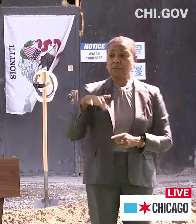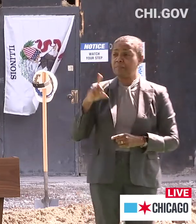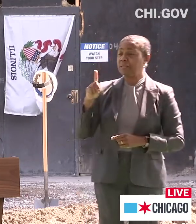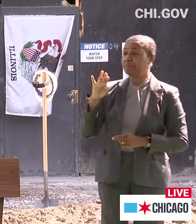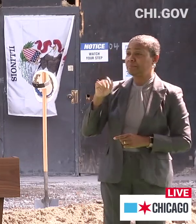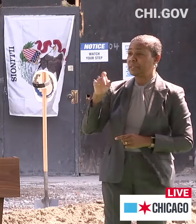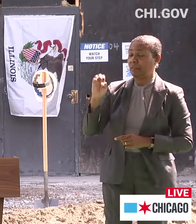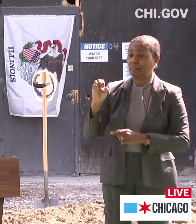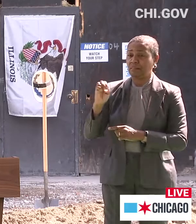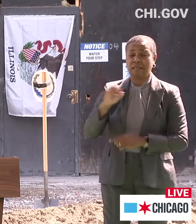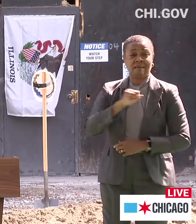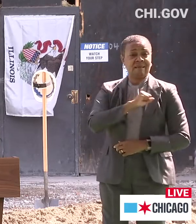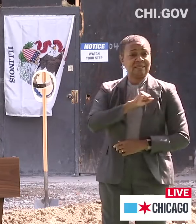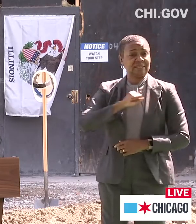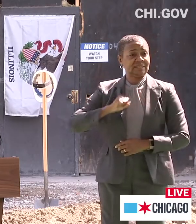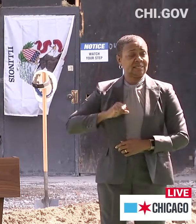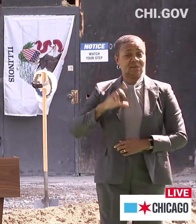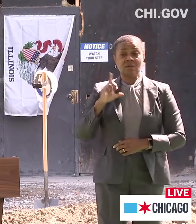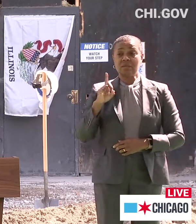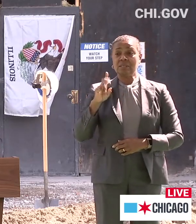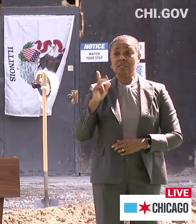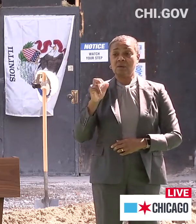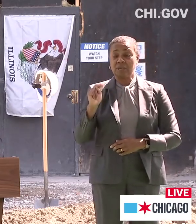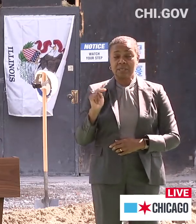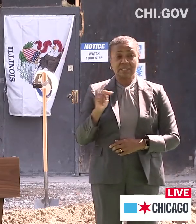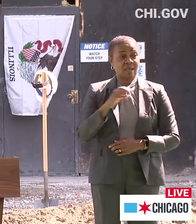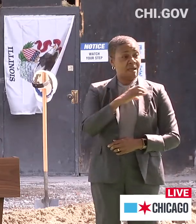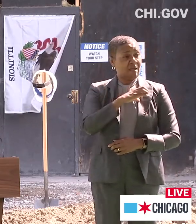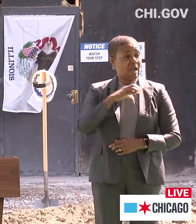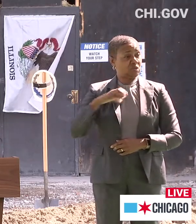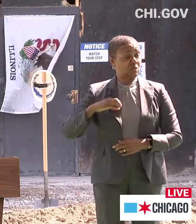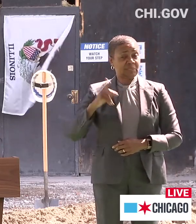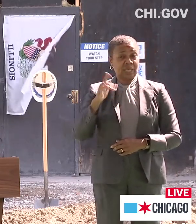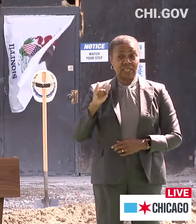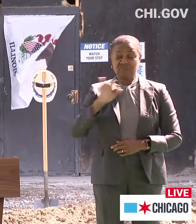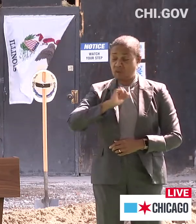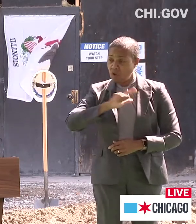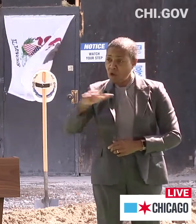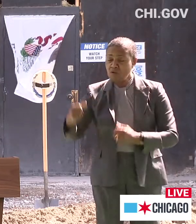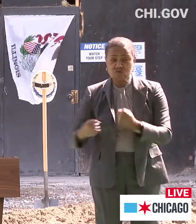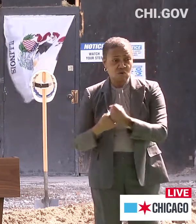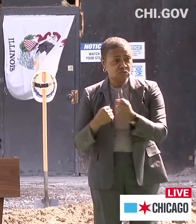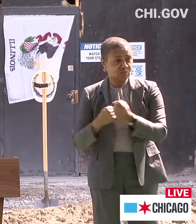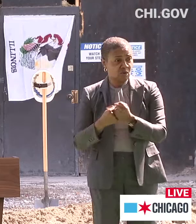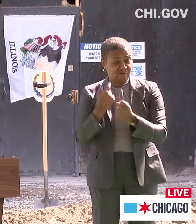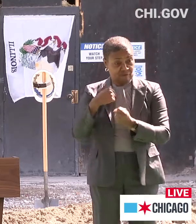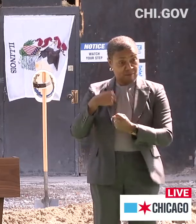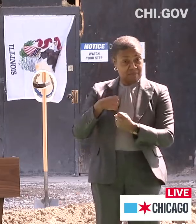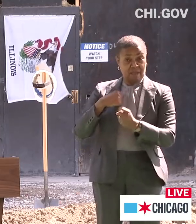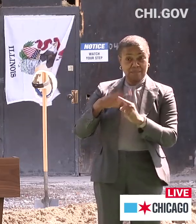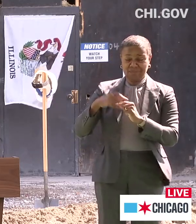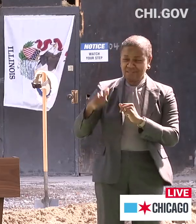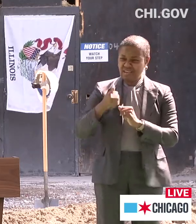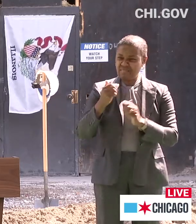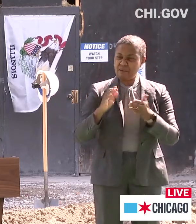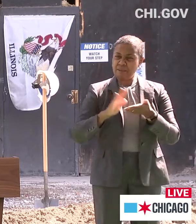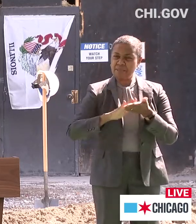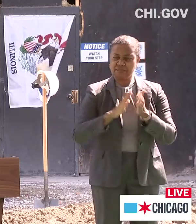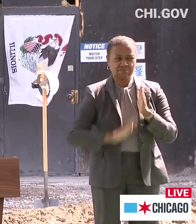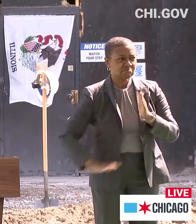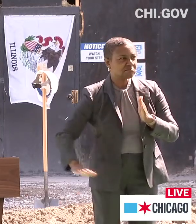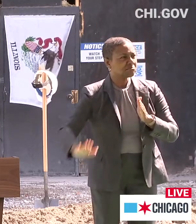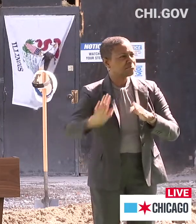want to thank Senator Dick Durbin and Congresswoman Robin Kelly for all the support that you provided all small businesses throughout the state of Illinois. Continue